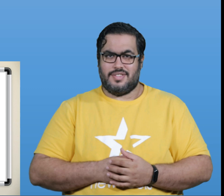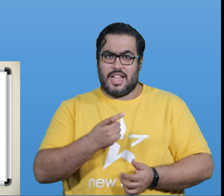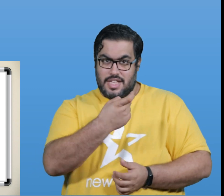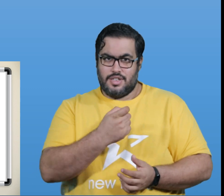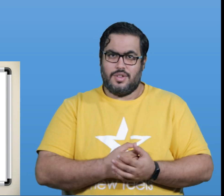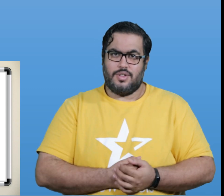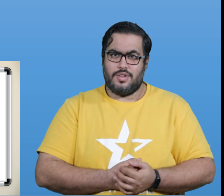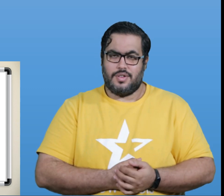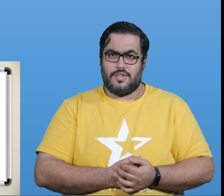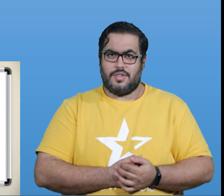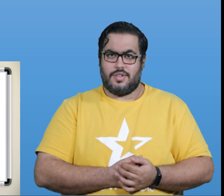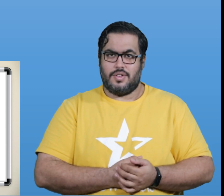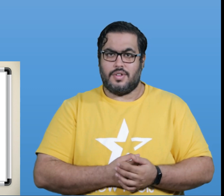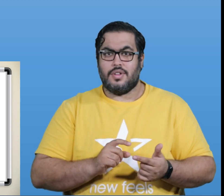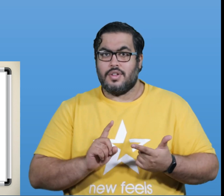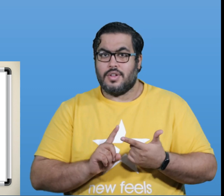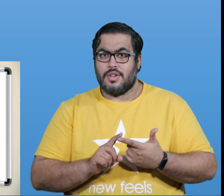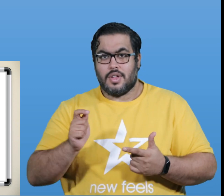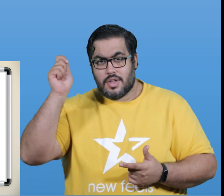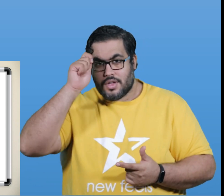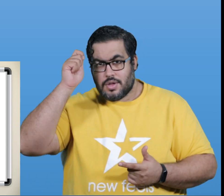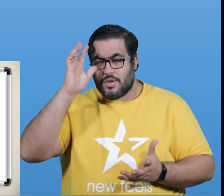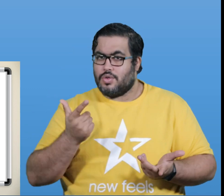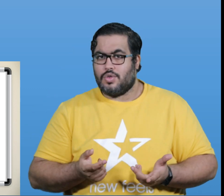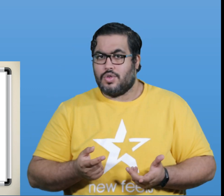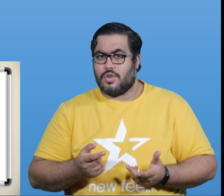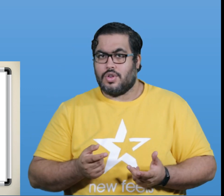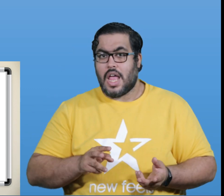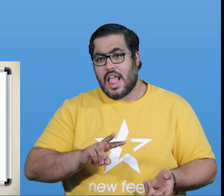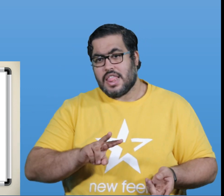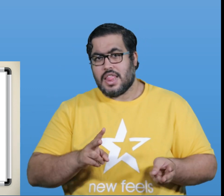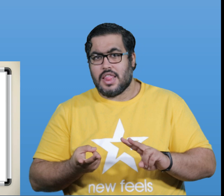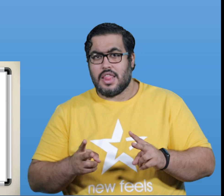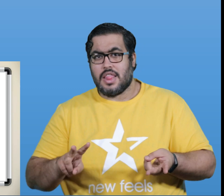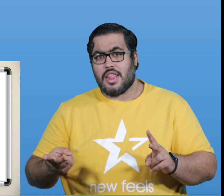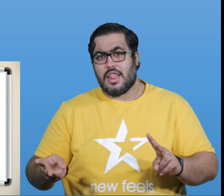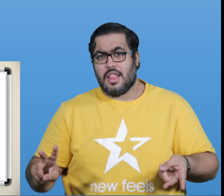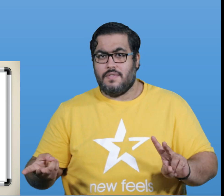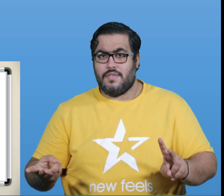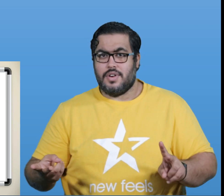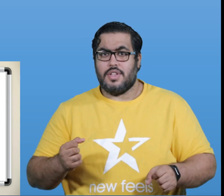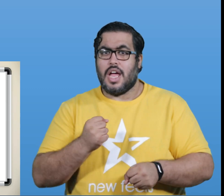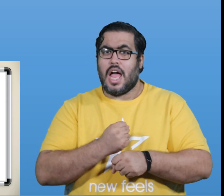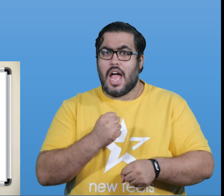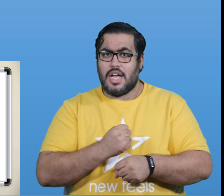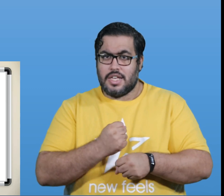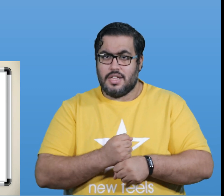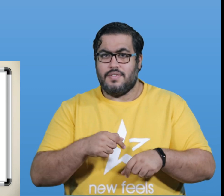hook. Now we see the thesis statement. The different activities and the memories of the joyful events last